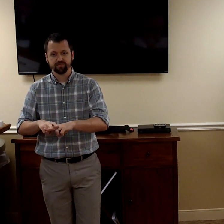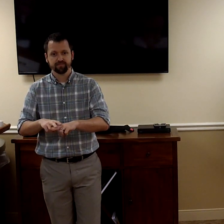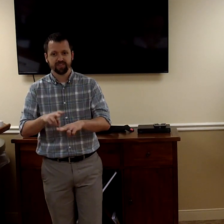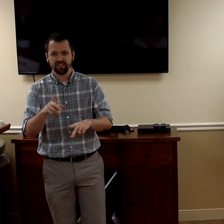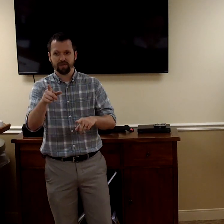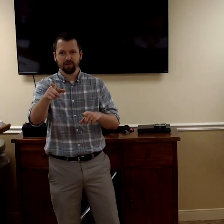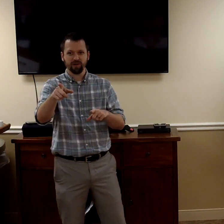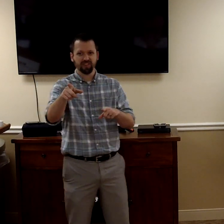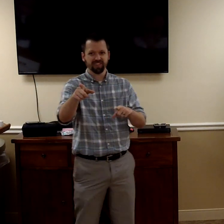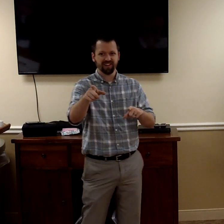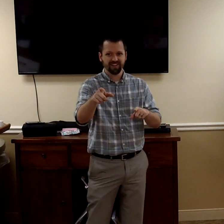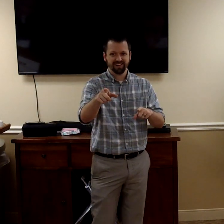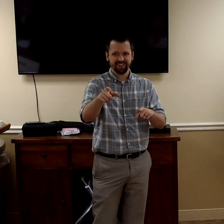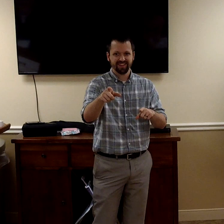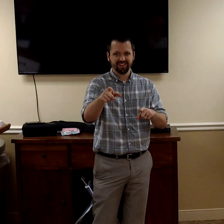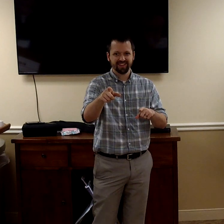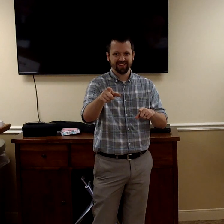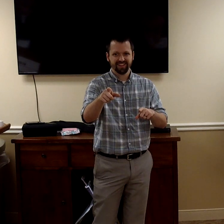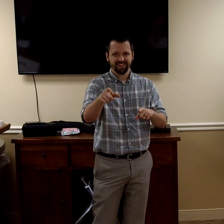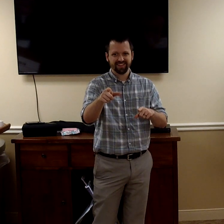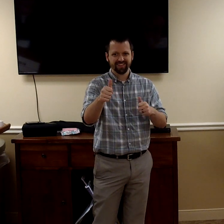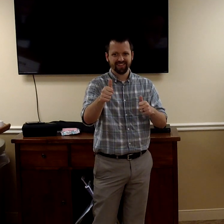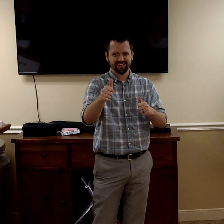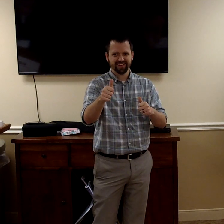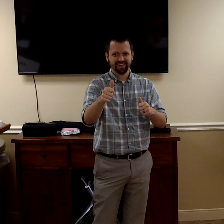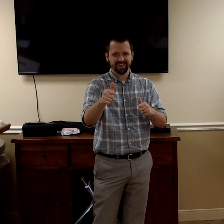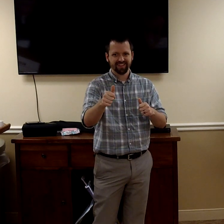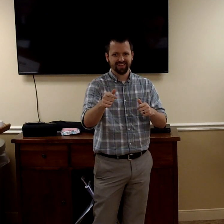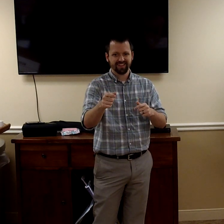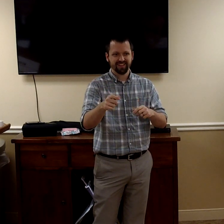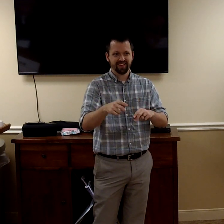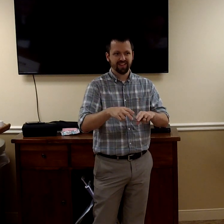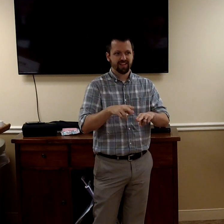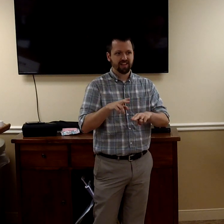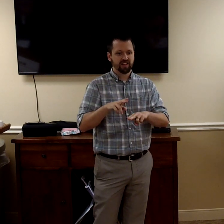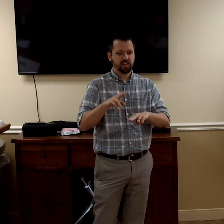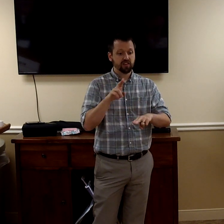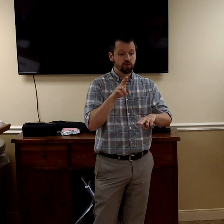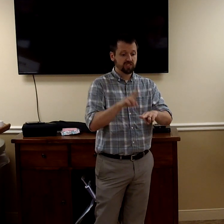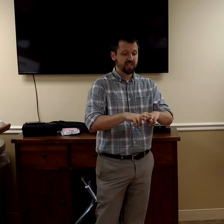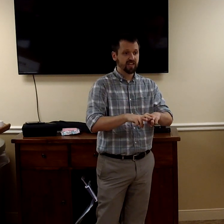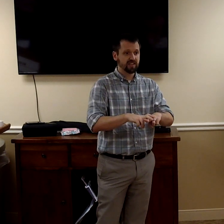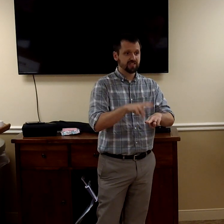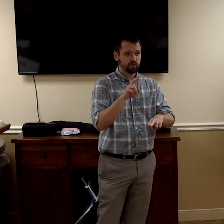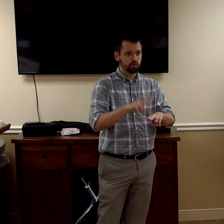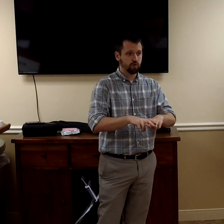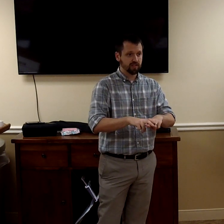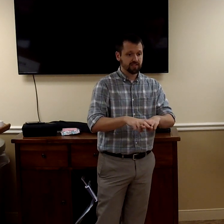So you gave me a weird look there. Is chair once bounce? Is that what you? No, sit is once,